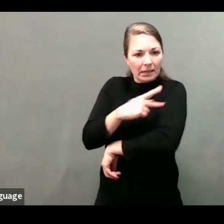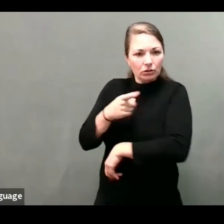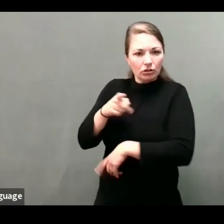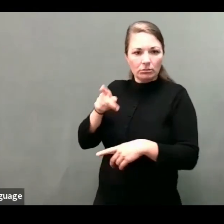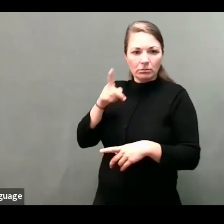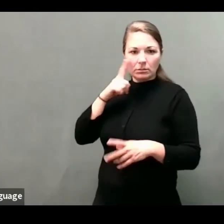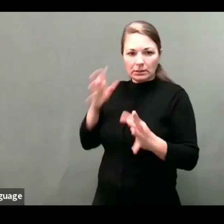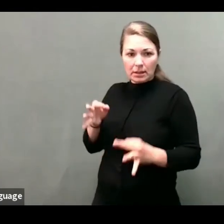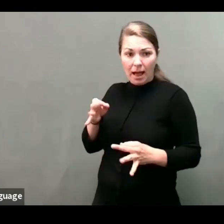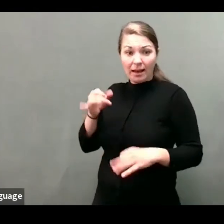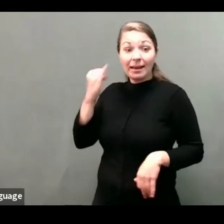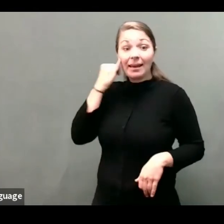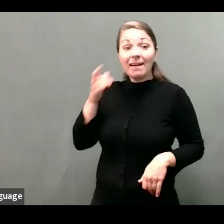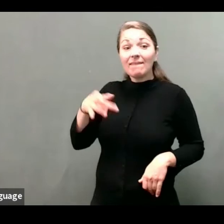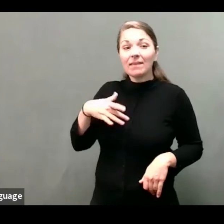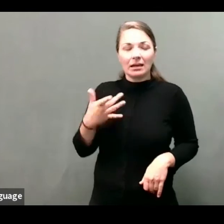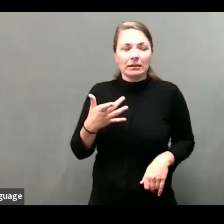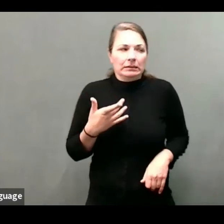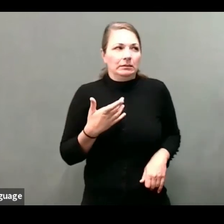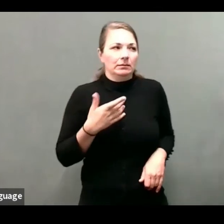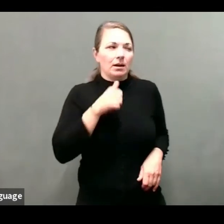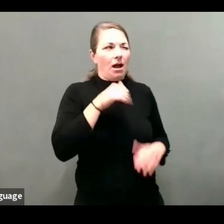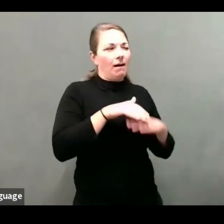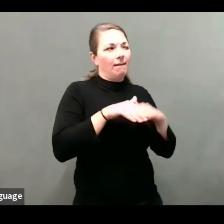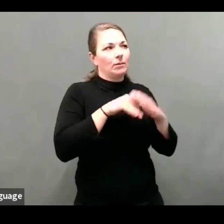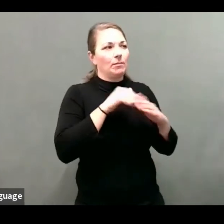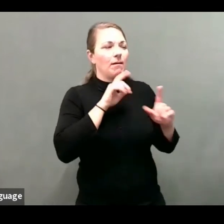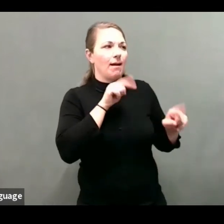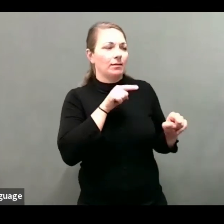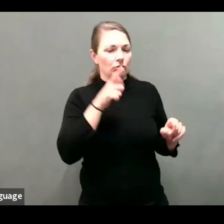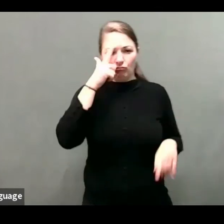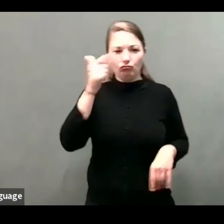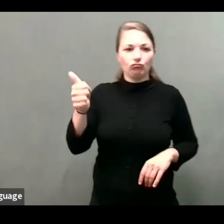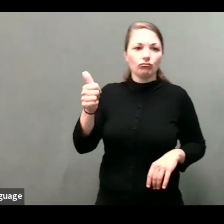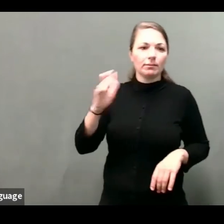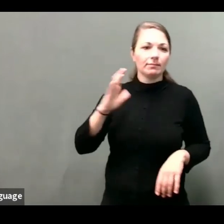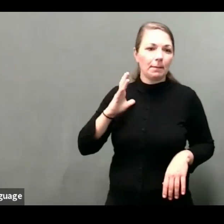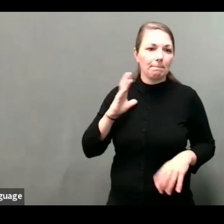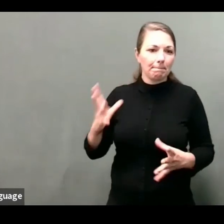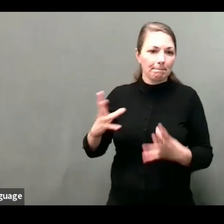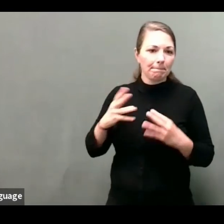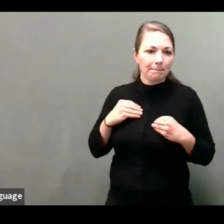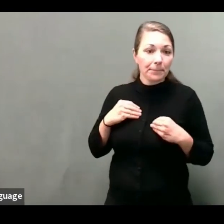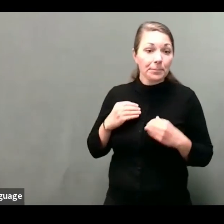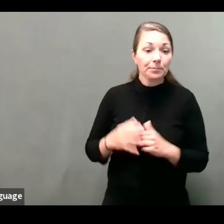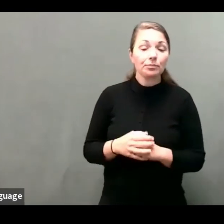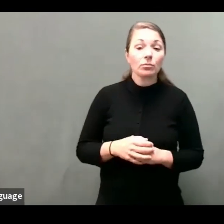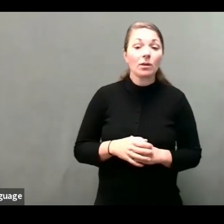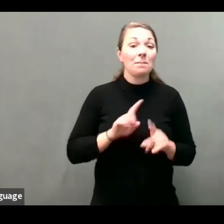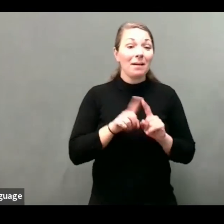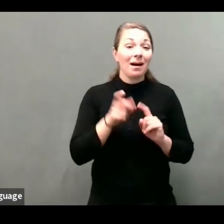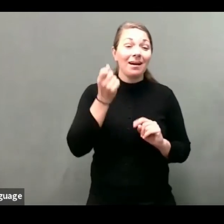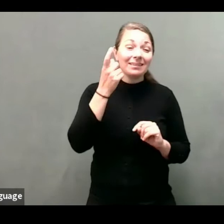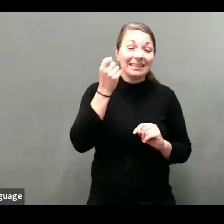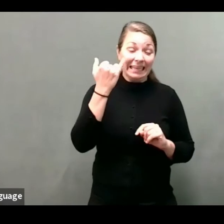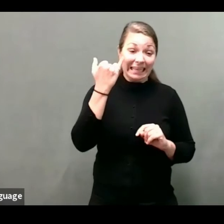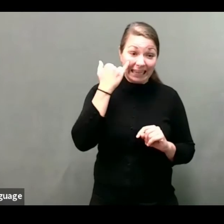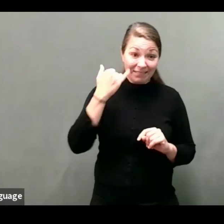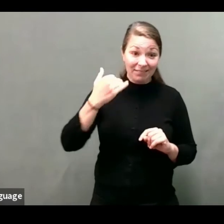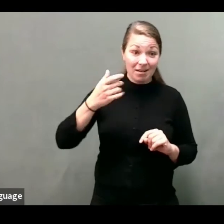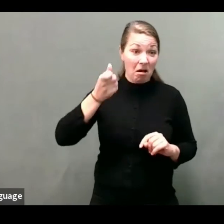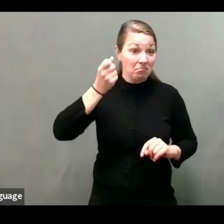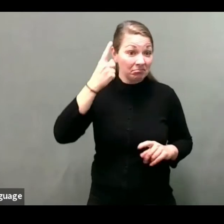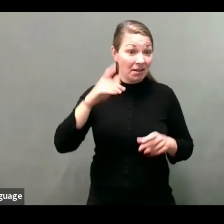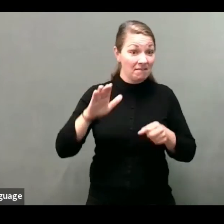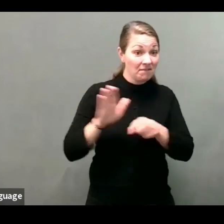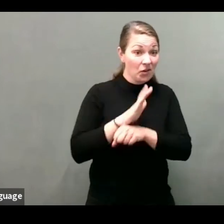answer, they should absolutely be free to make that decision. But that said, a thorough history will really help make sure